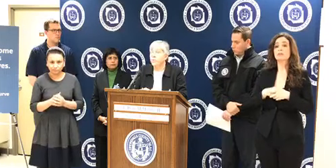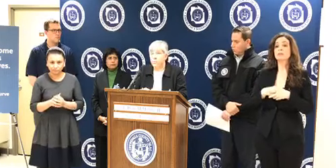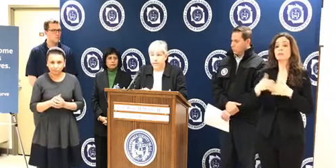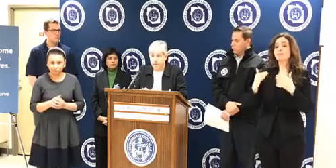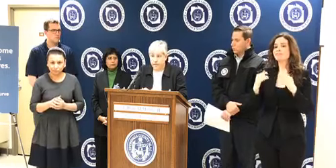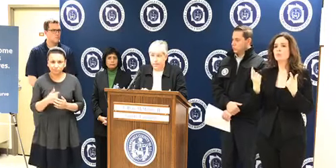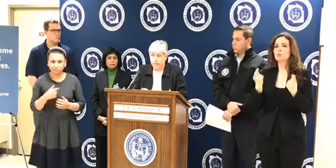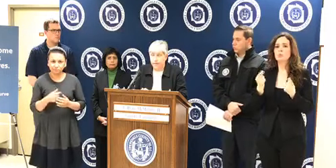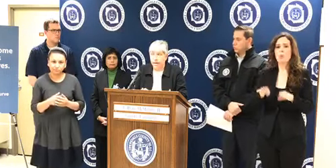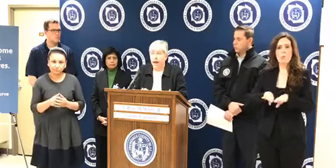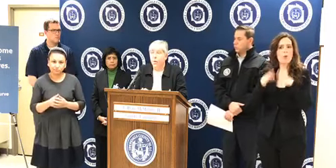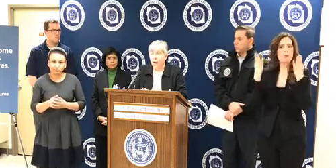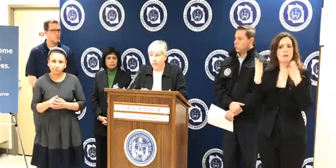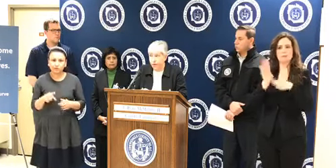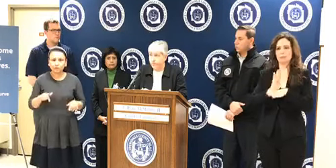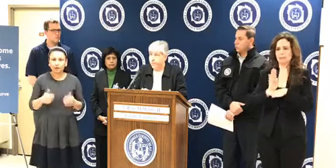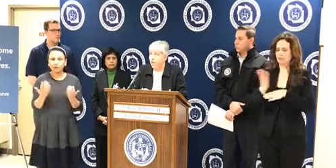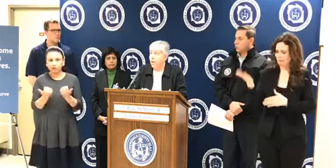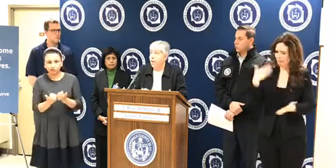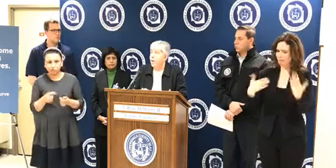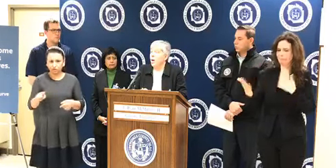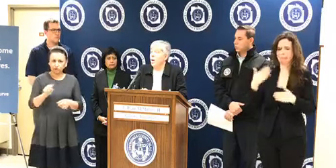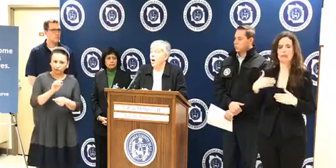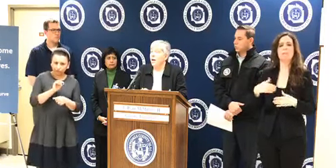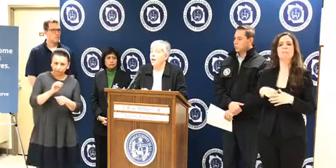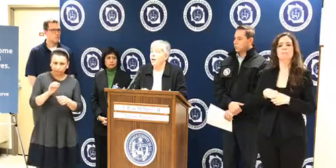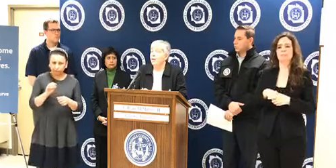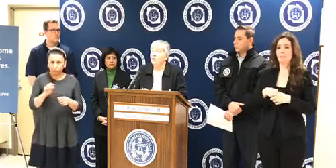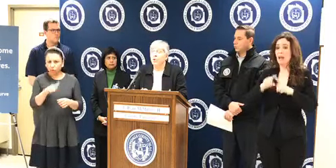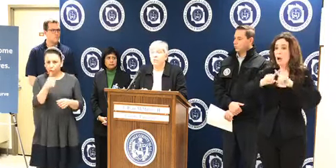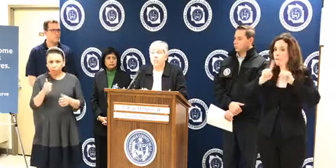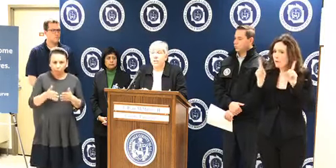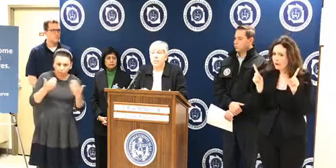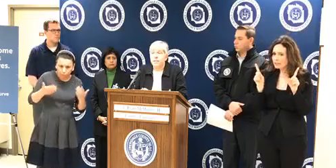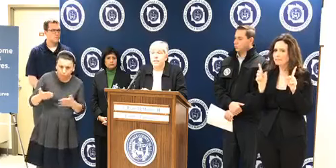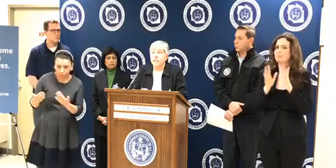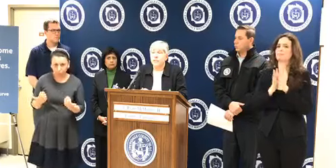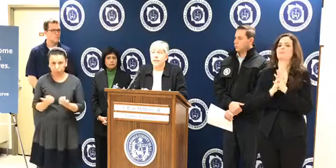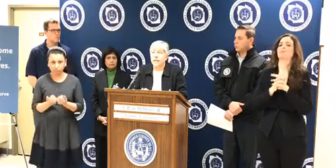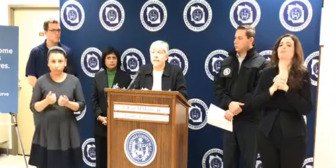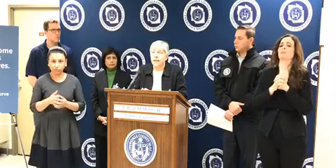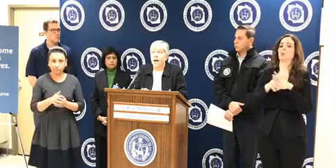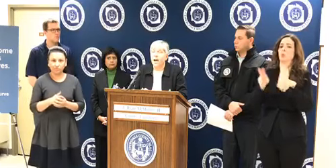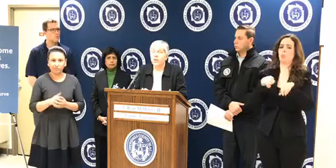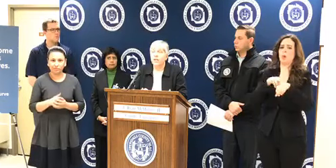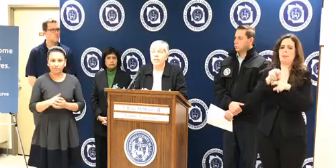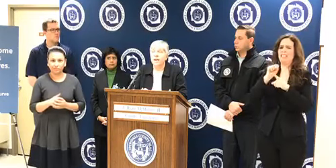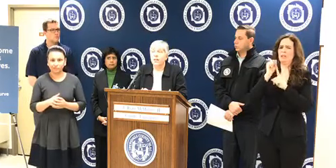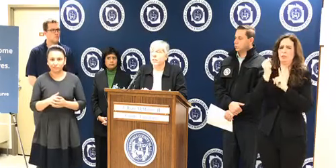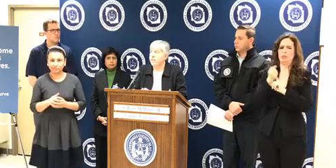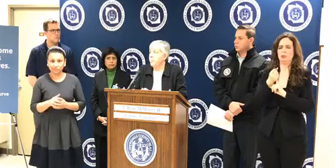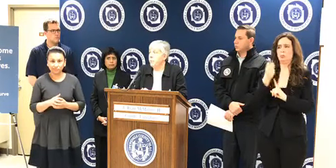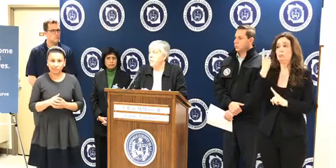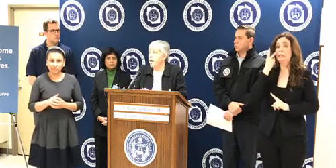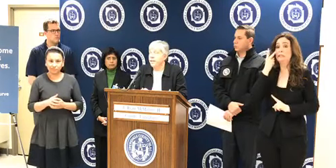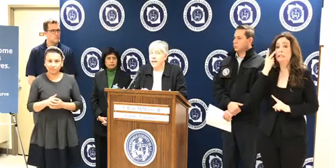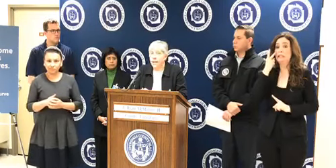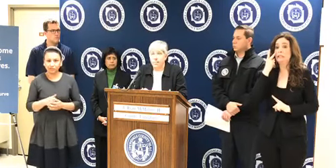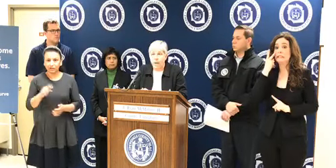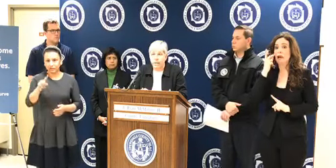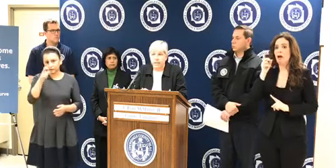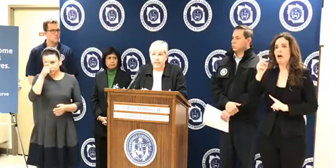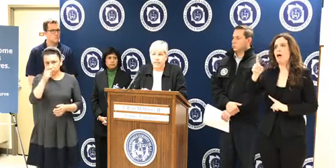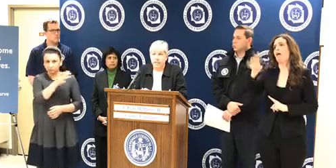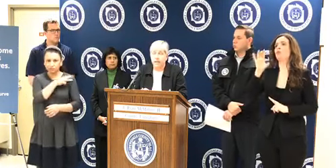open for business. However, in normal circumstances, we see hundreds and hundreds of people on a